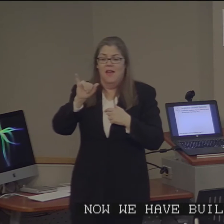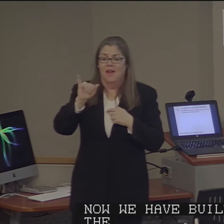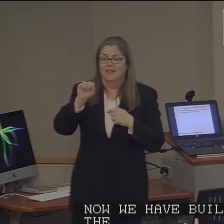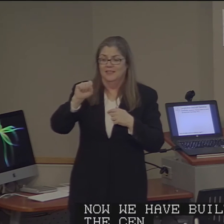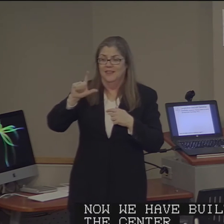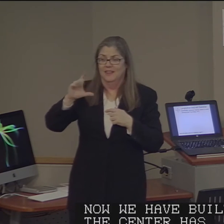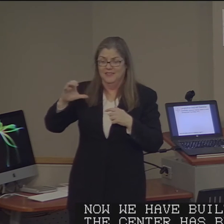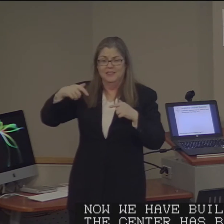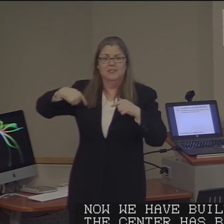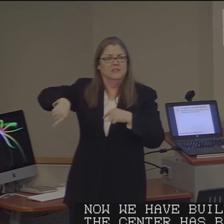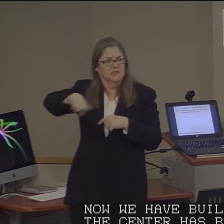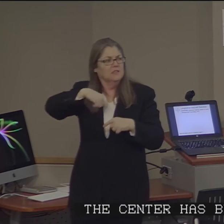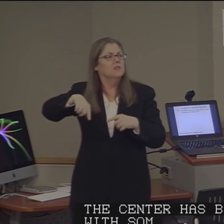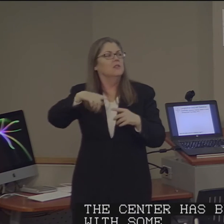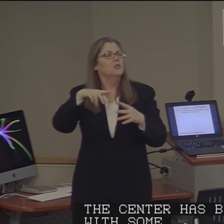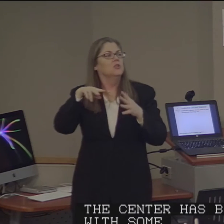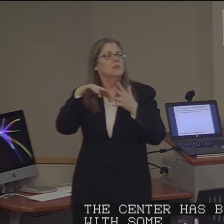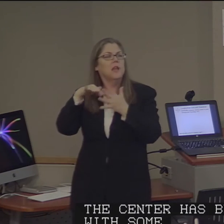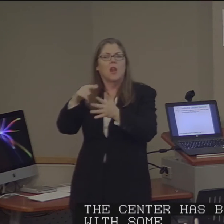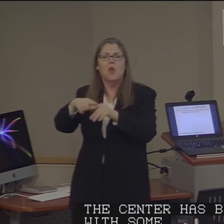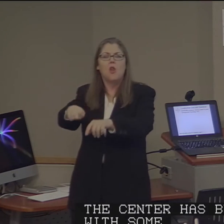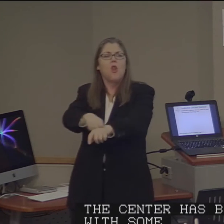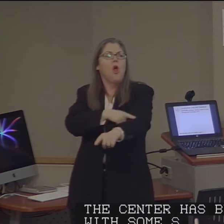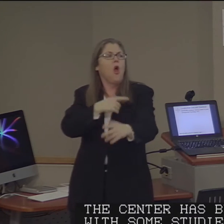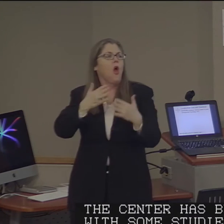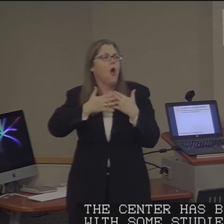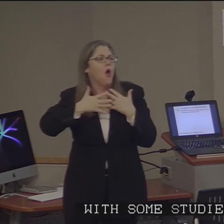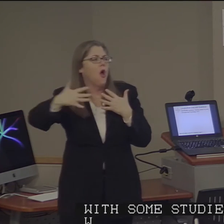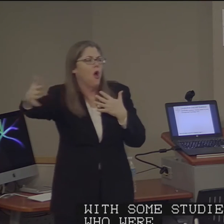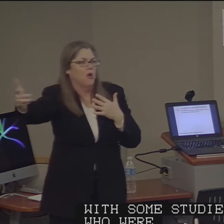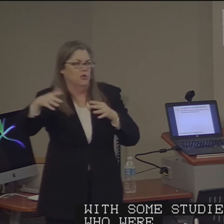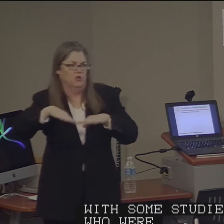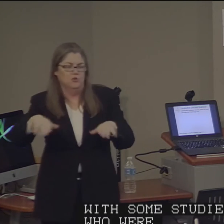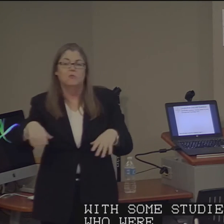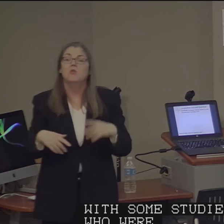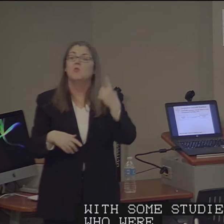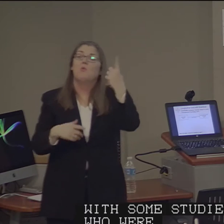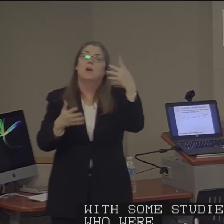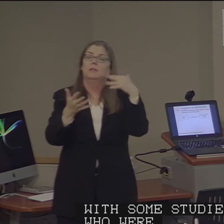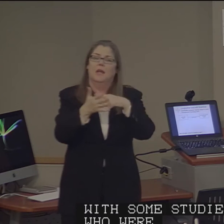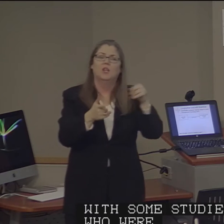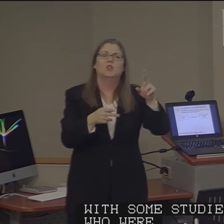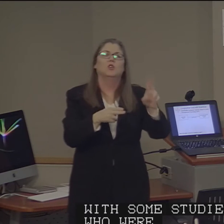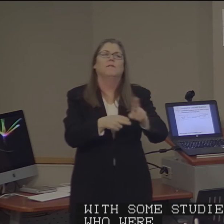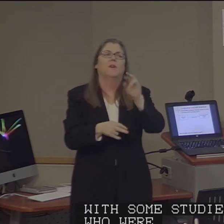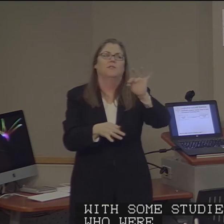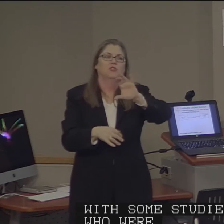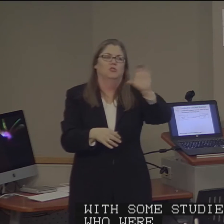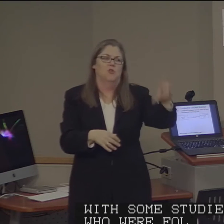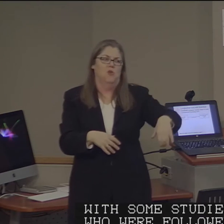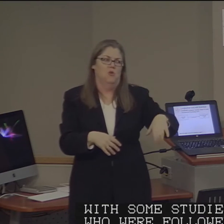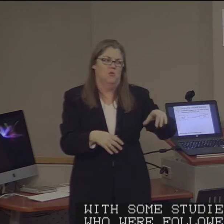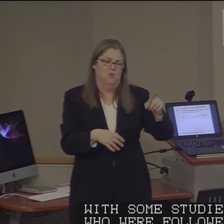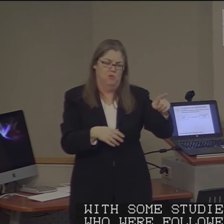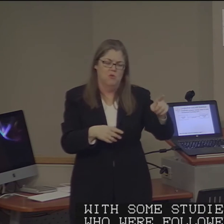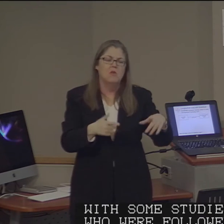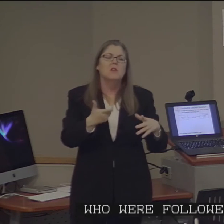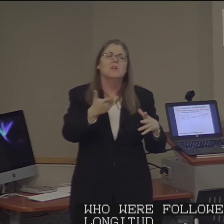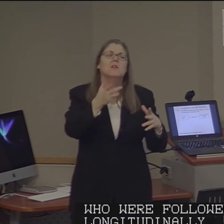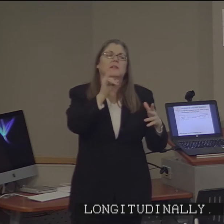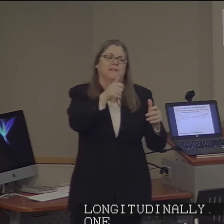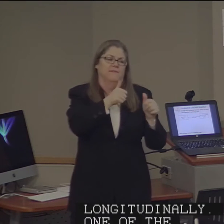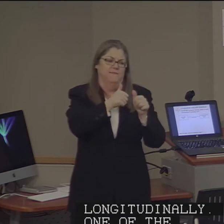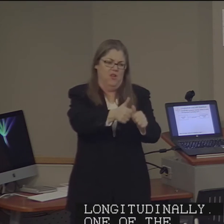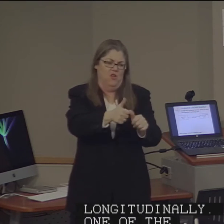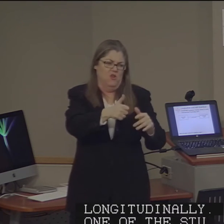were followed longitudinally. So one study that was done by my colleagues at the University of Chicago followed children from